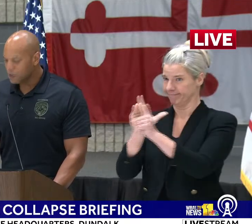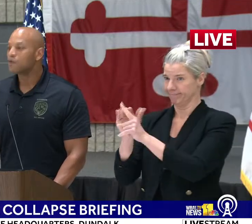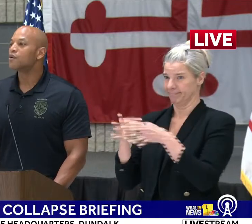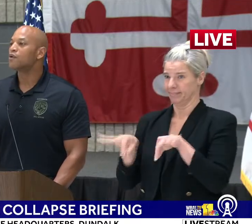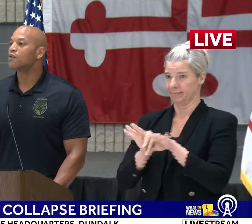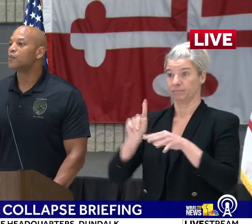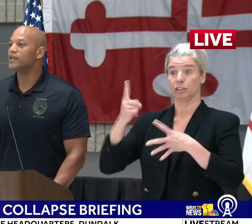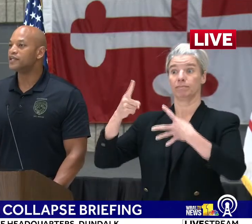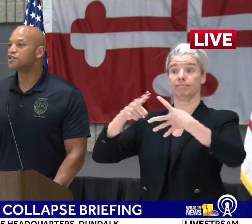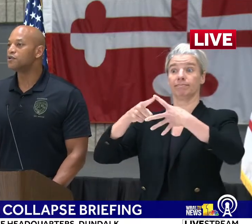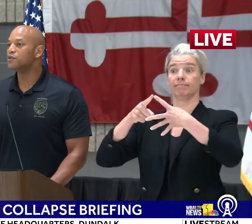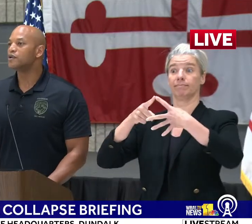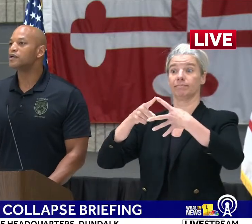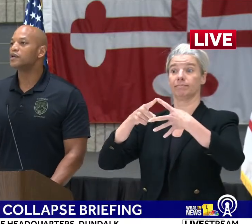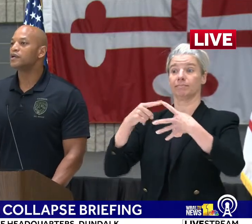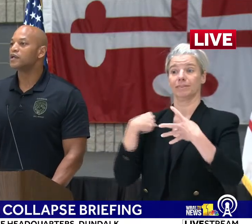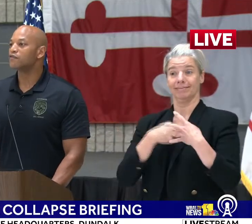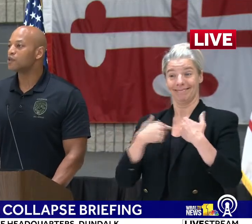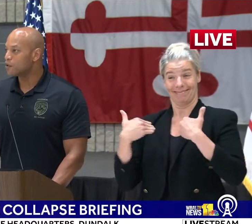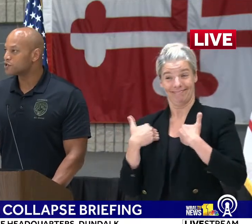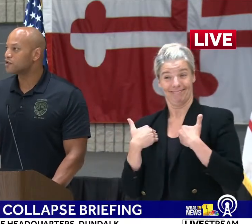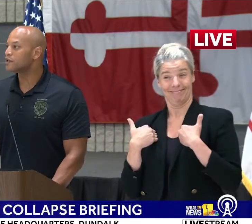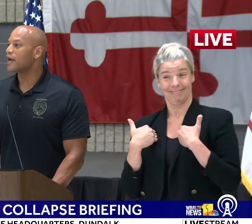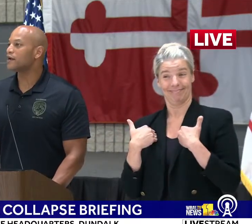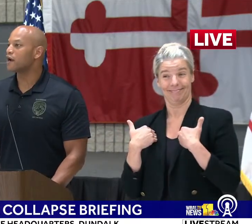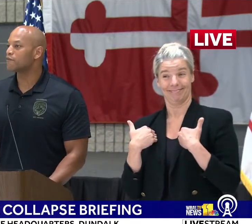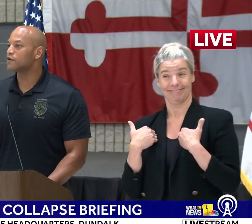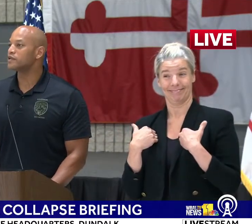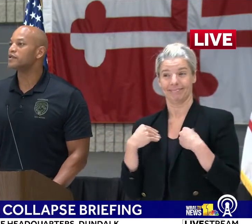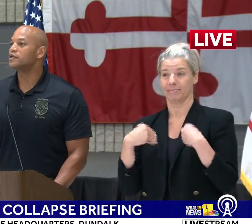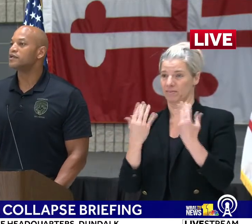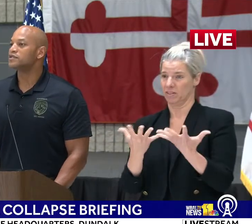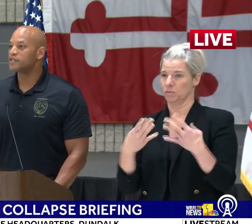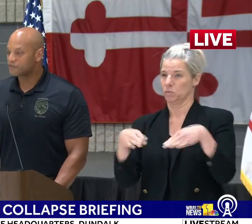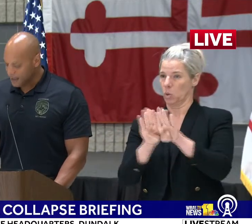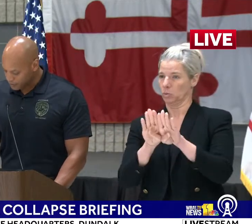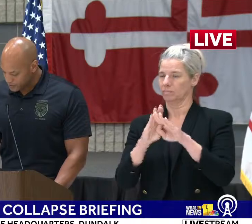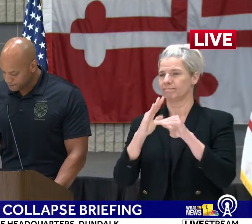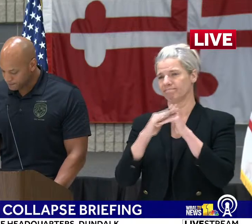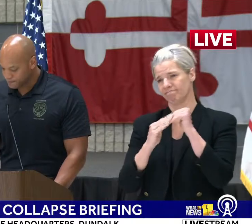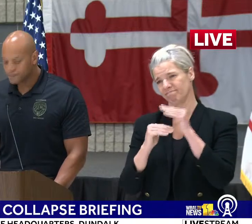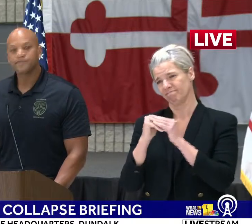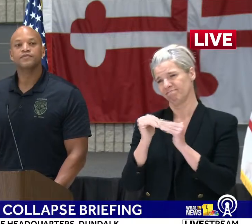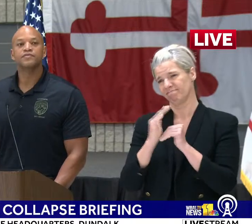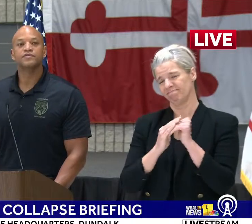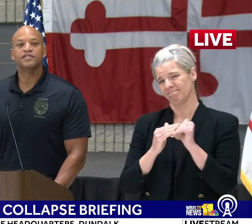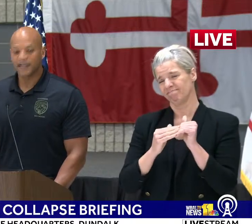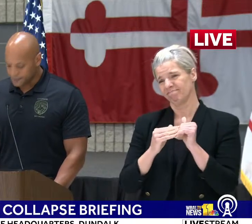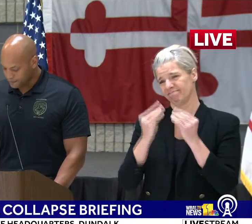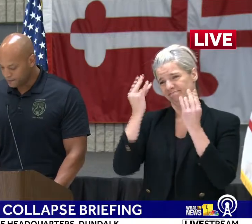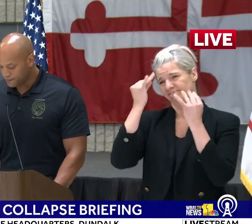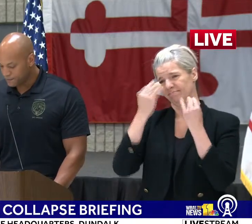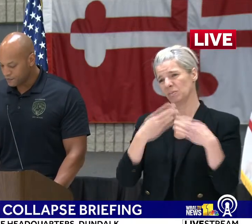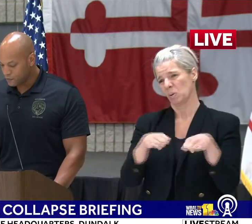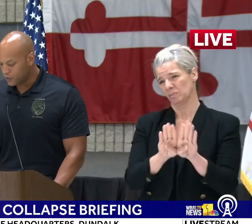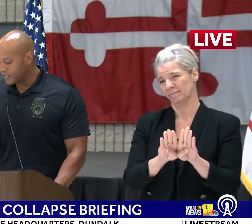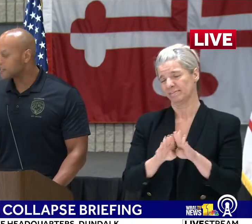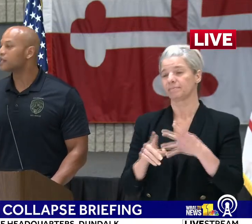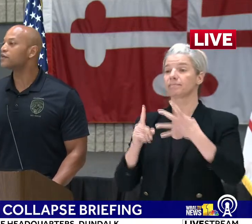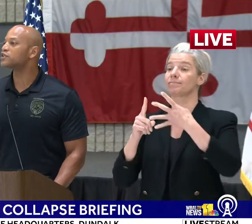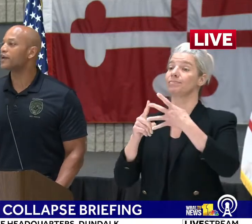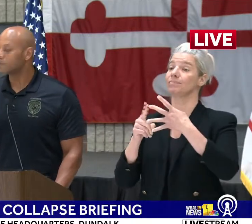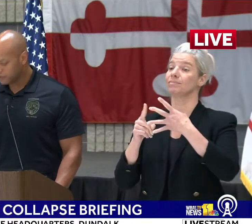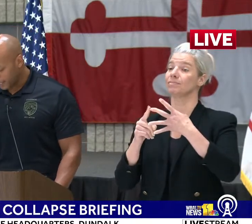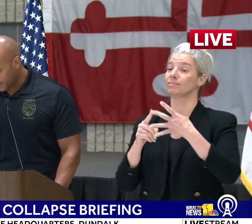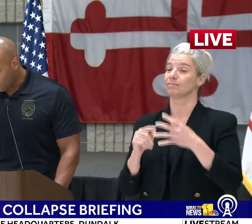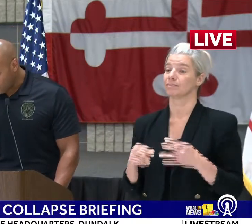first, we need to give closure and comfort to these families. Second,